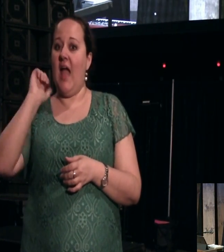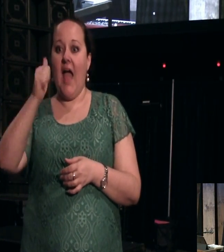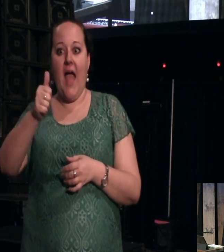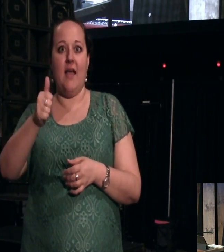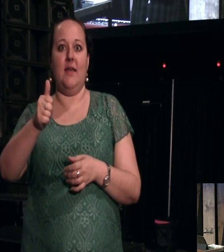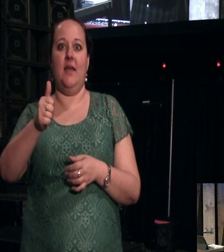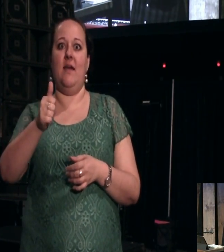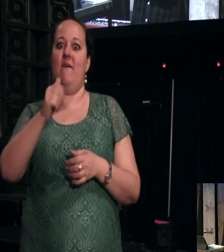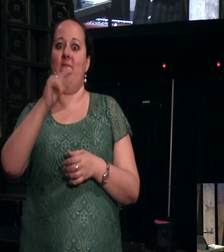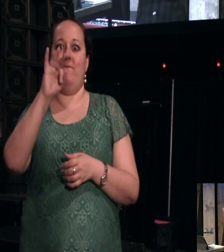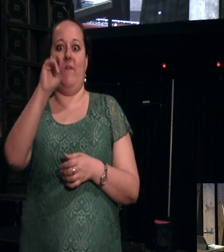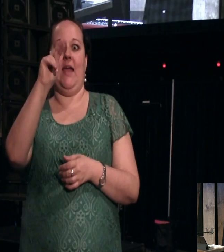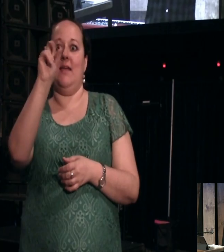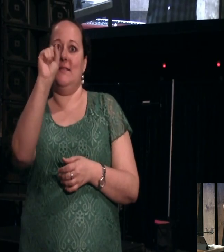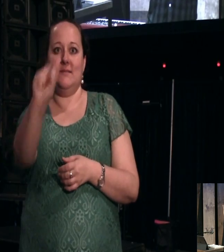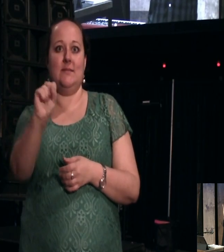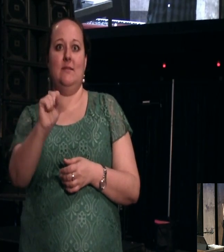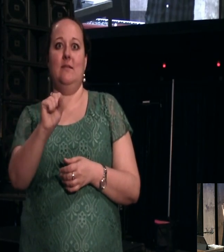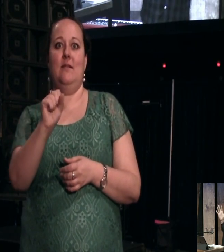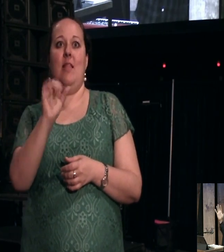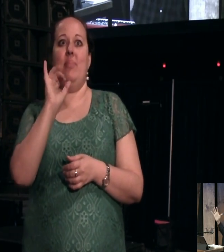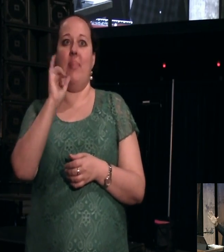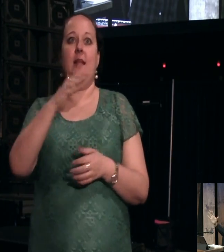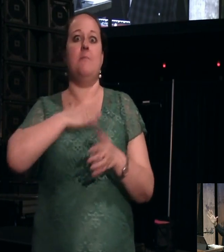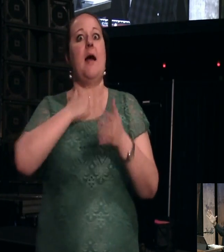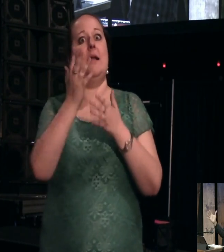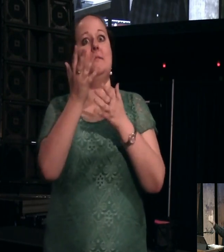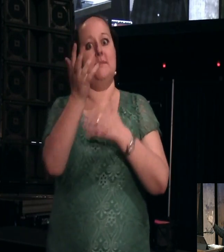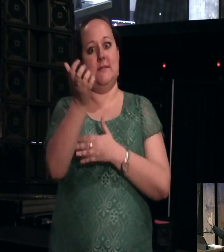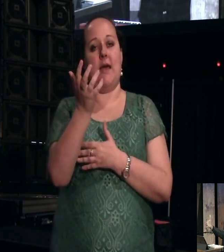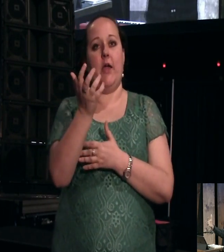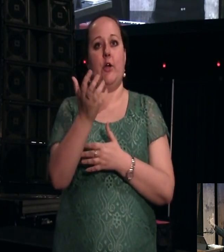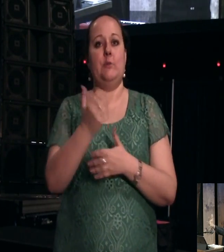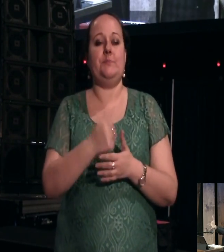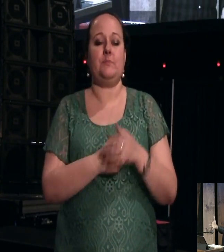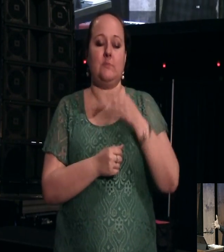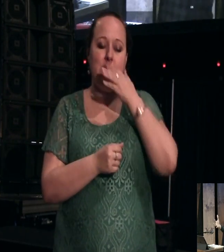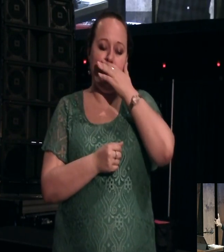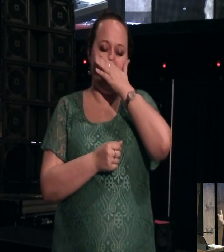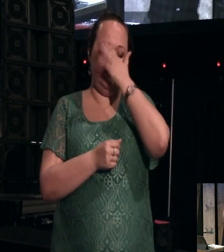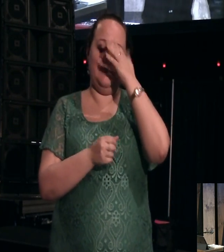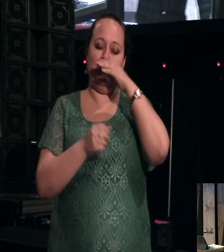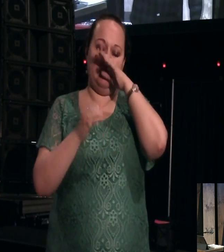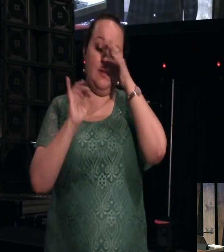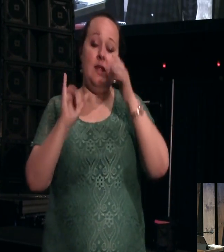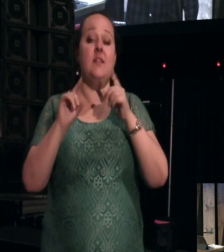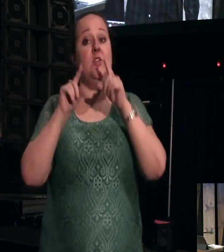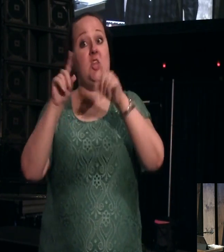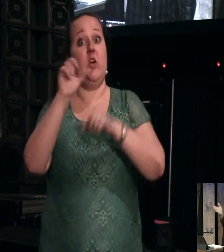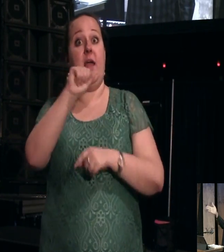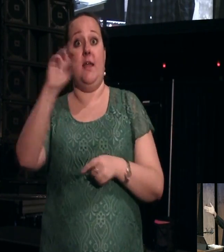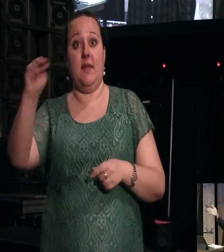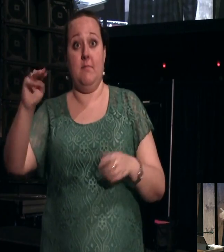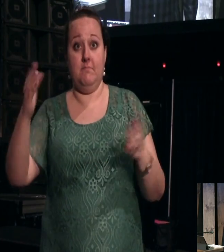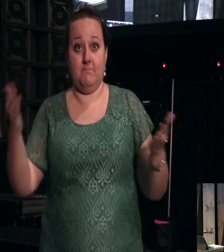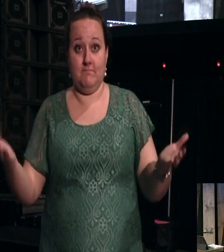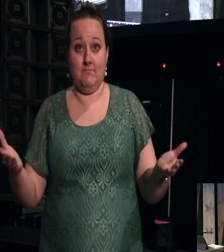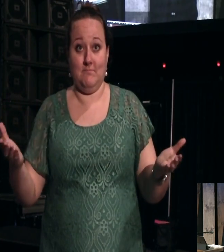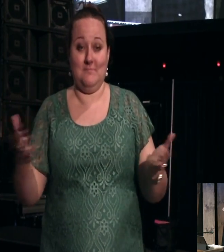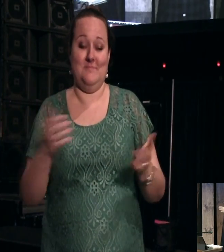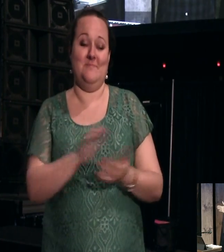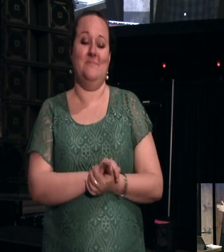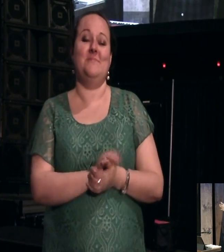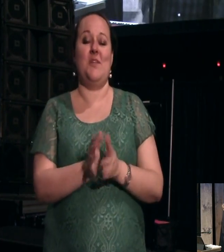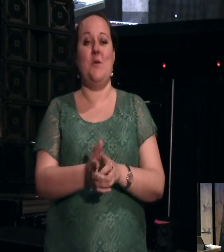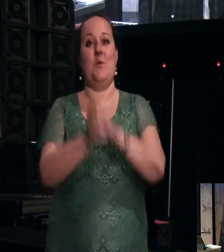growing up just Aggie fanatics. That's my desire, trying to parent them in the way of the Lord, which